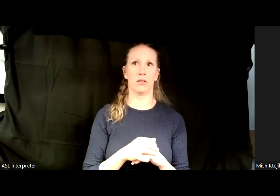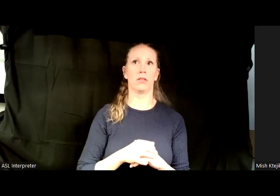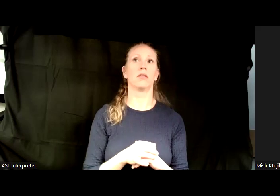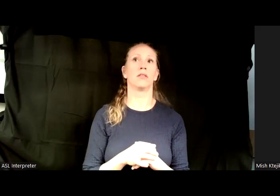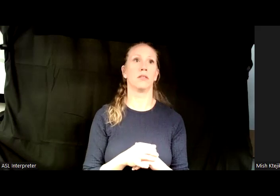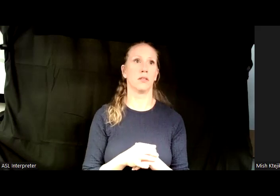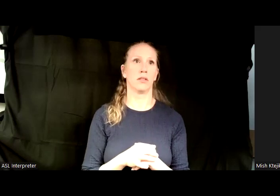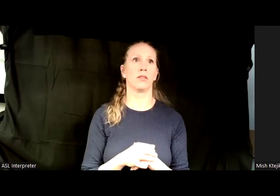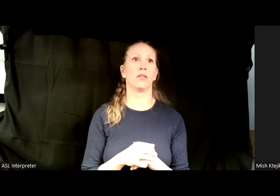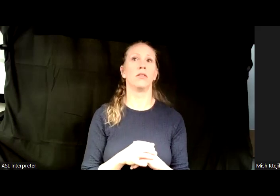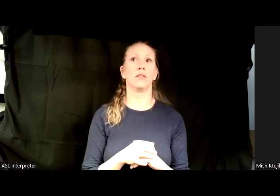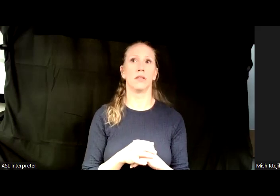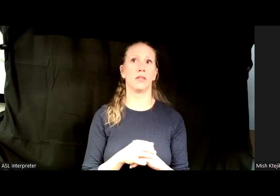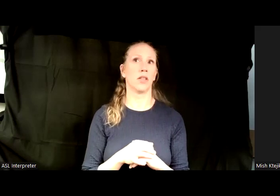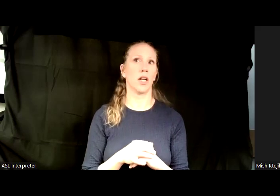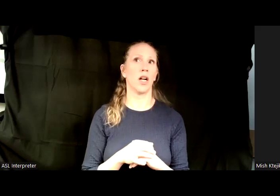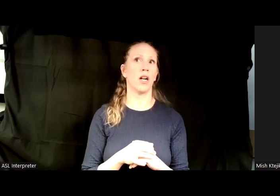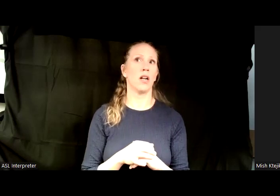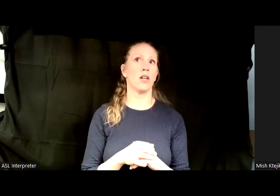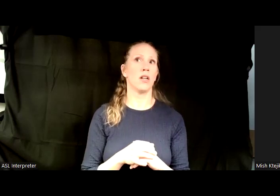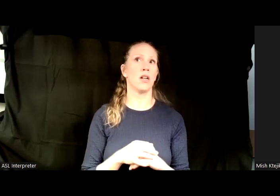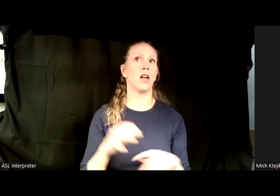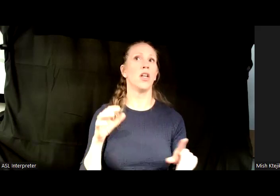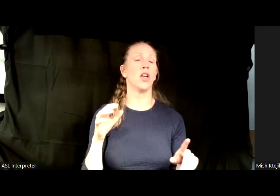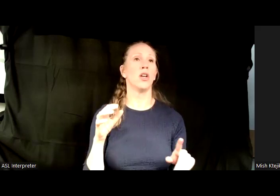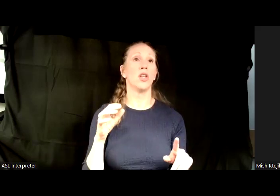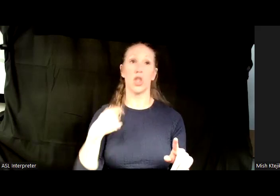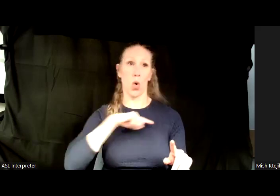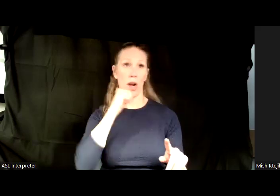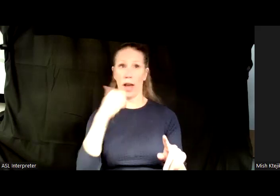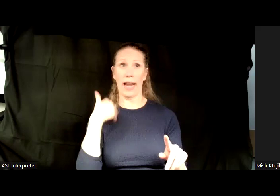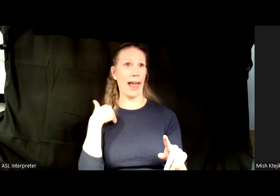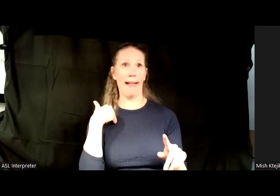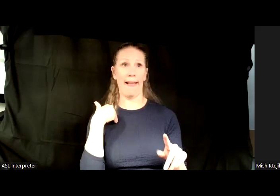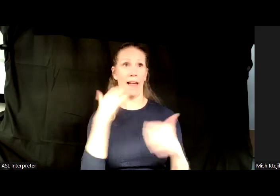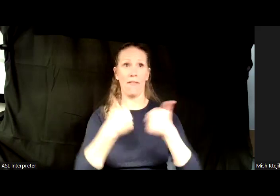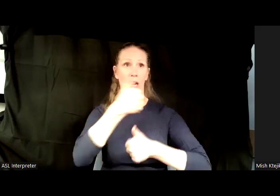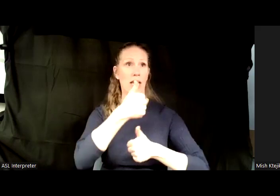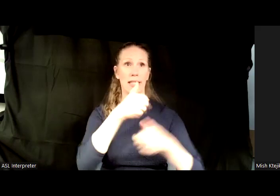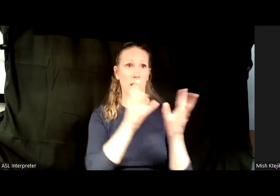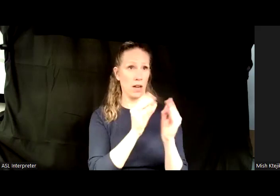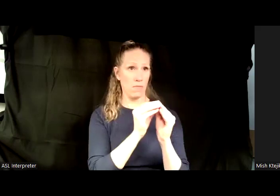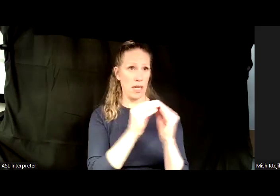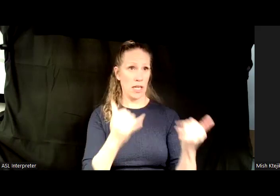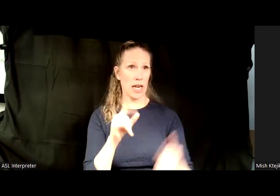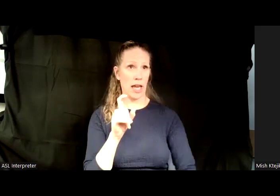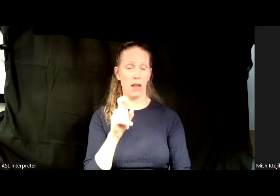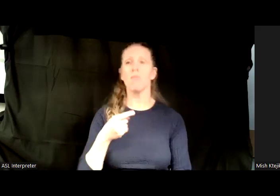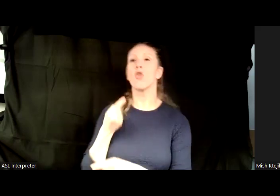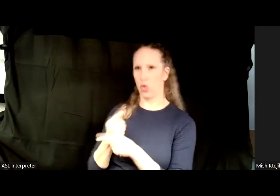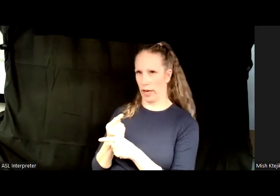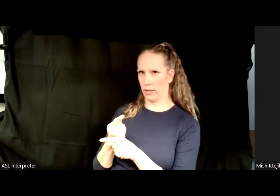Okay, So now, Chair, you can, oh, so we won't have an executive meeting?